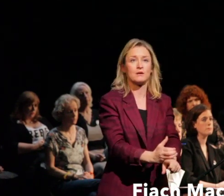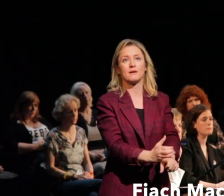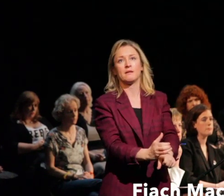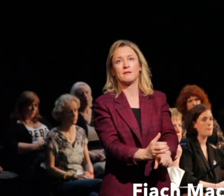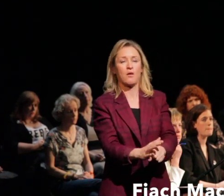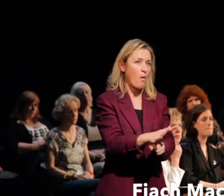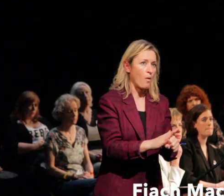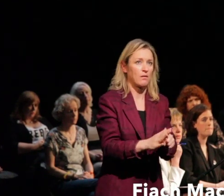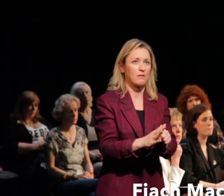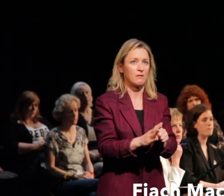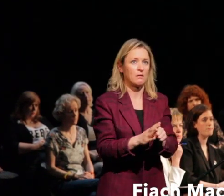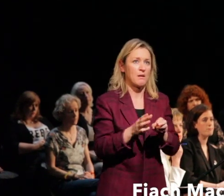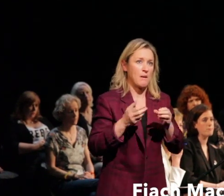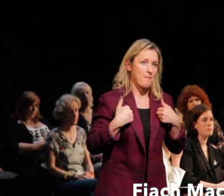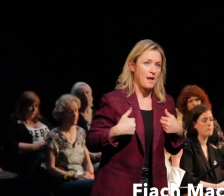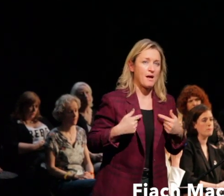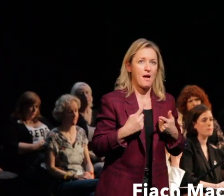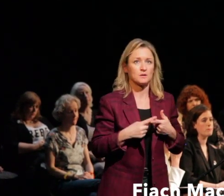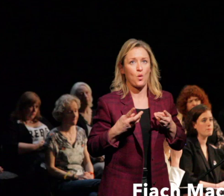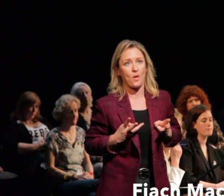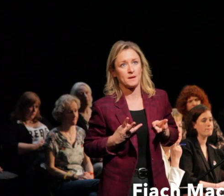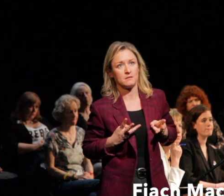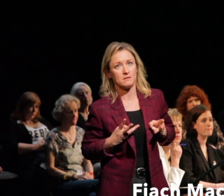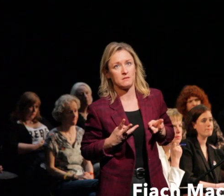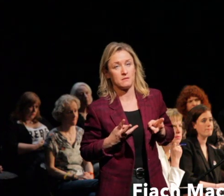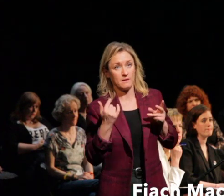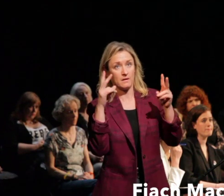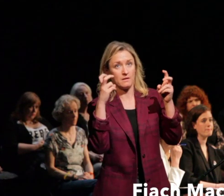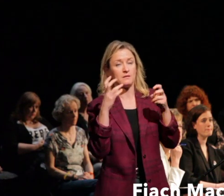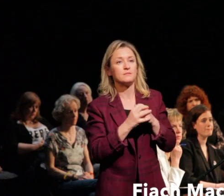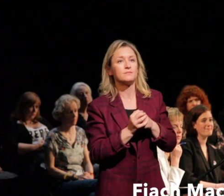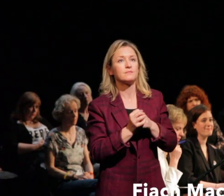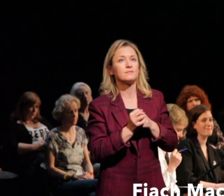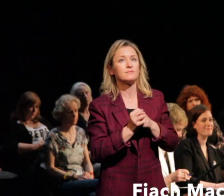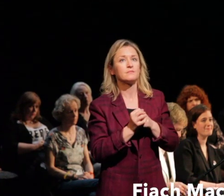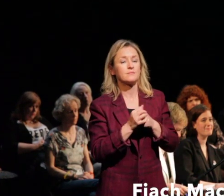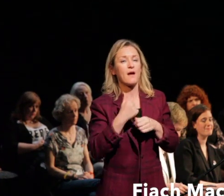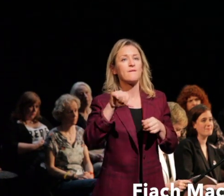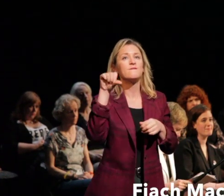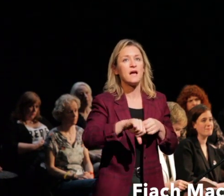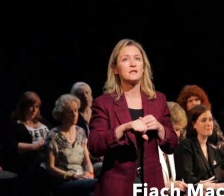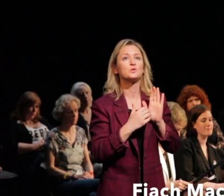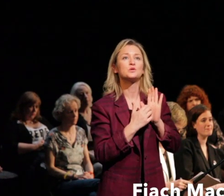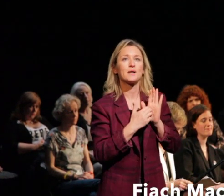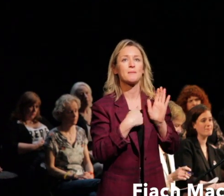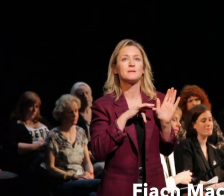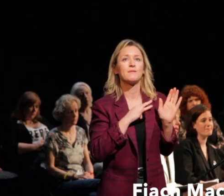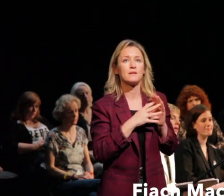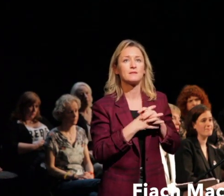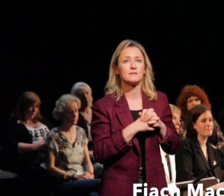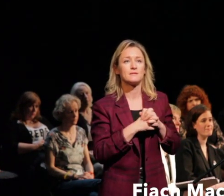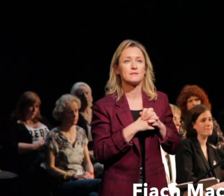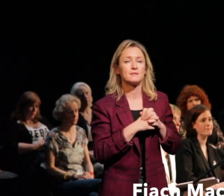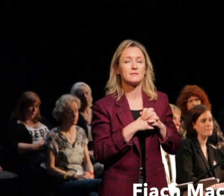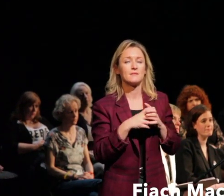female. To use Una Murphy's phrase, rather borrowed phrase, I failed to check my privilege, and